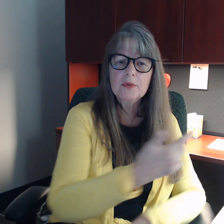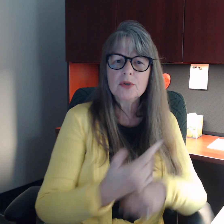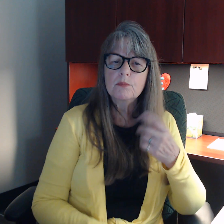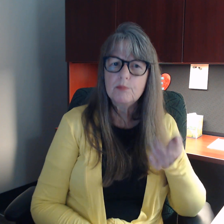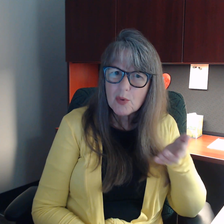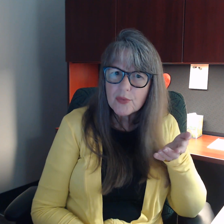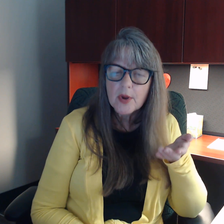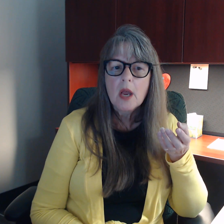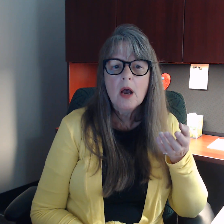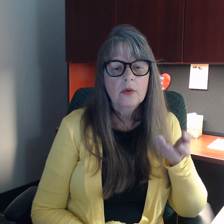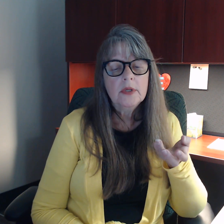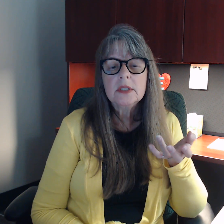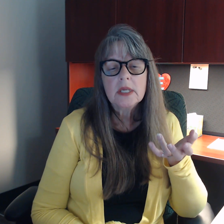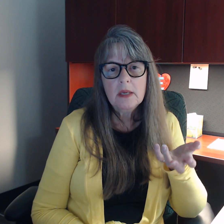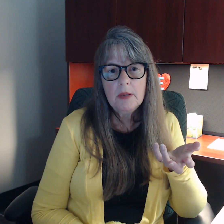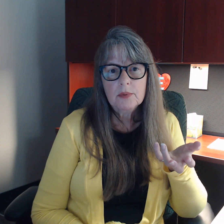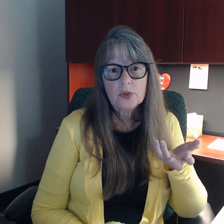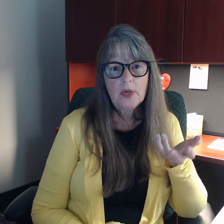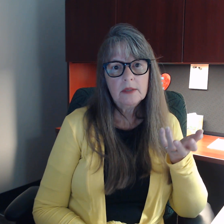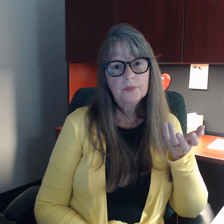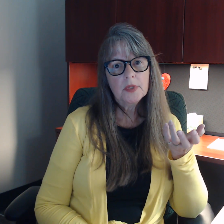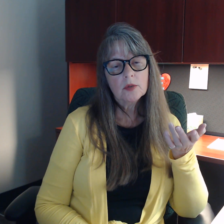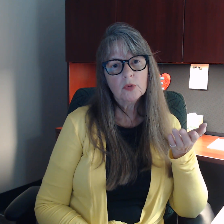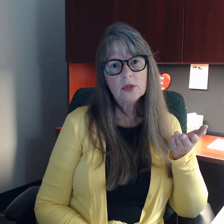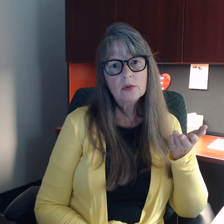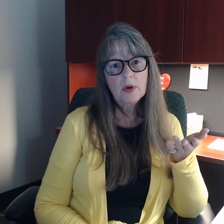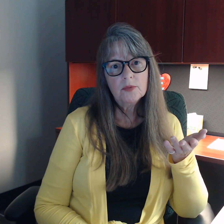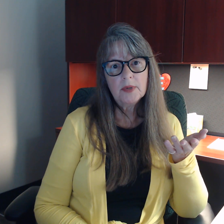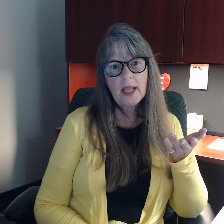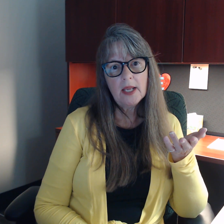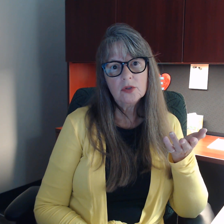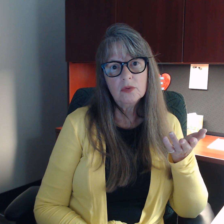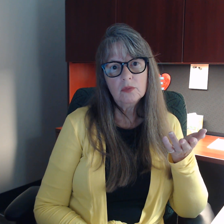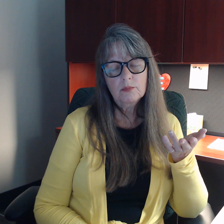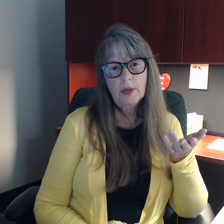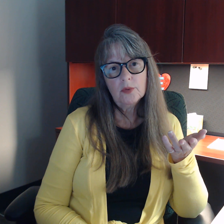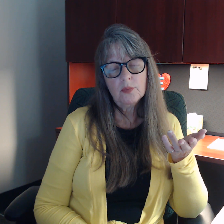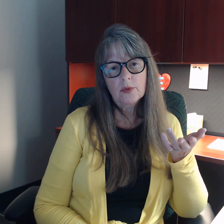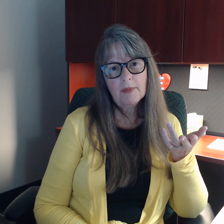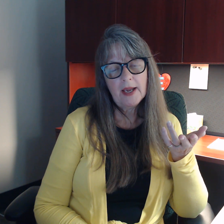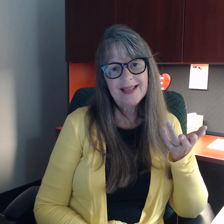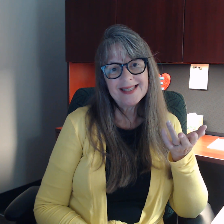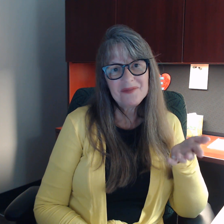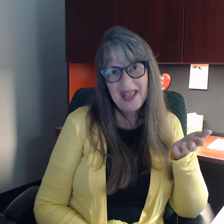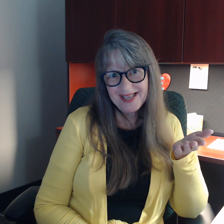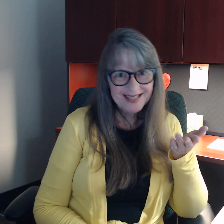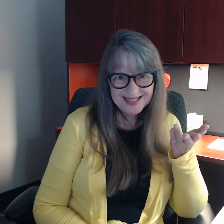do both only to keep people straight. And so I'm trying to do both, but I can't do both with my same hand at the